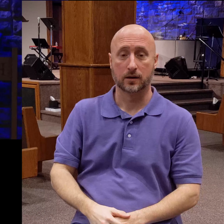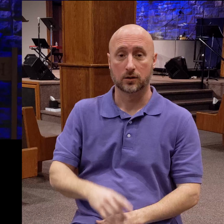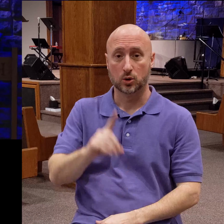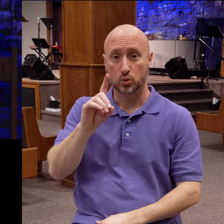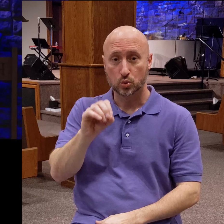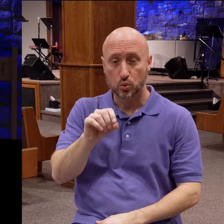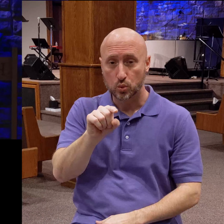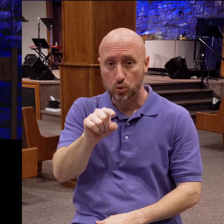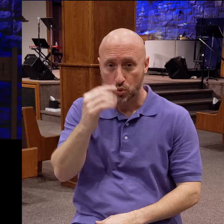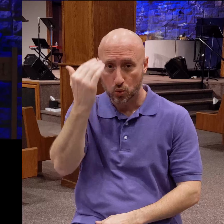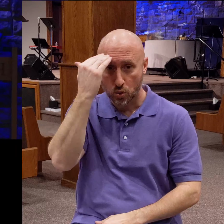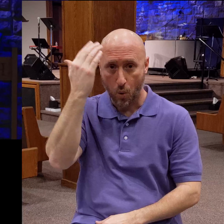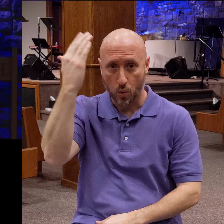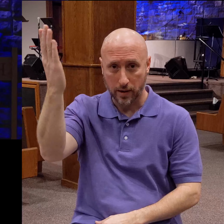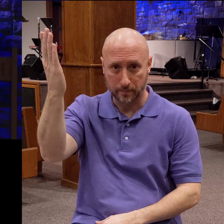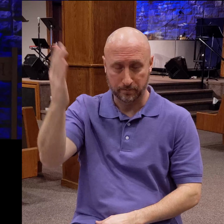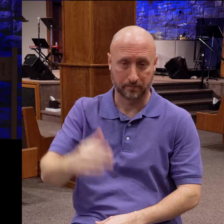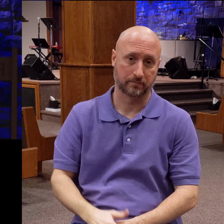Do you know him?